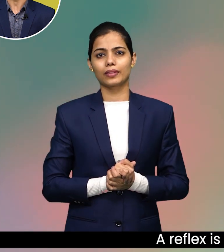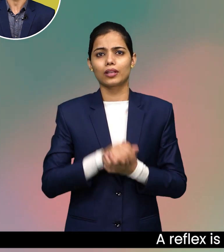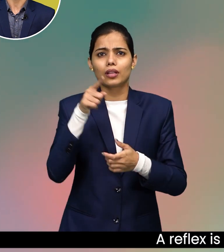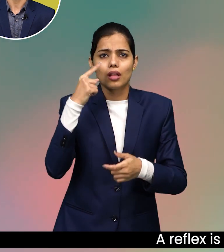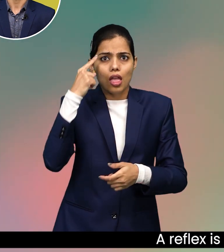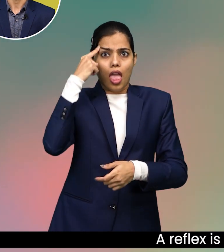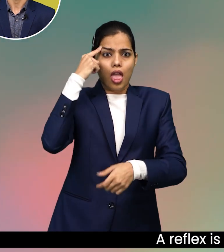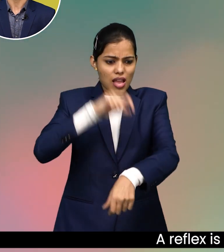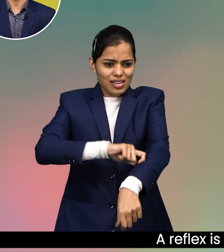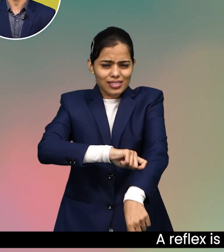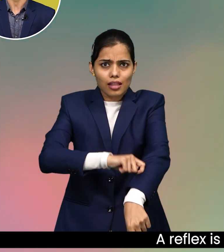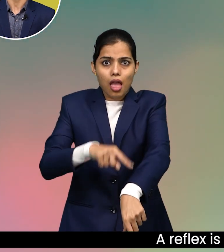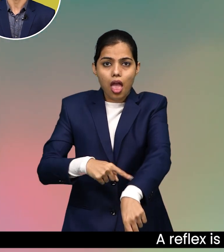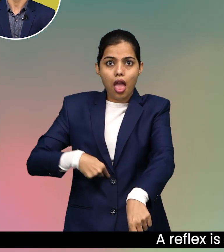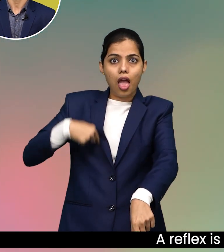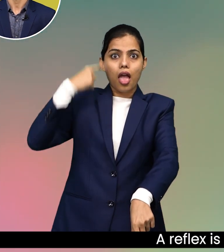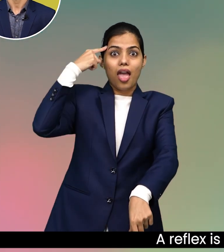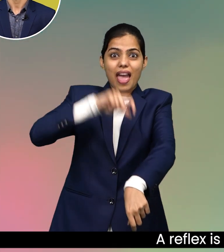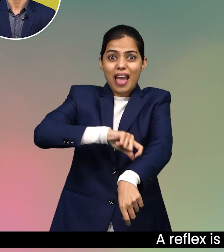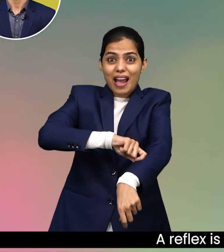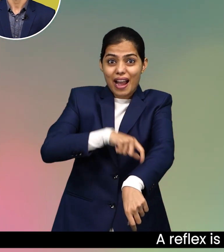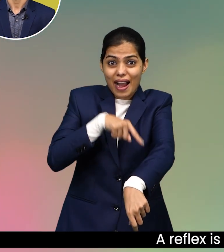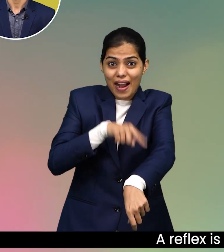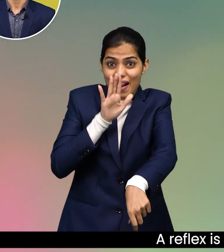A reflex is any response